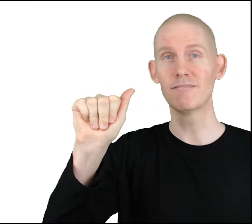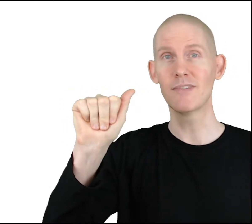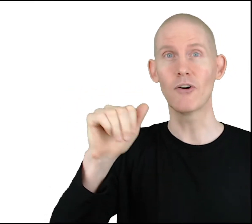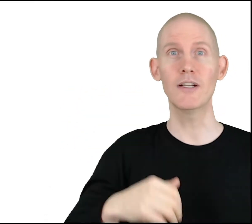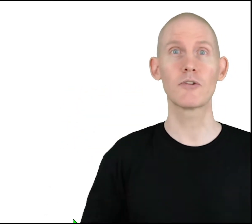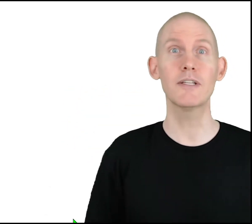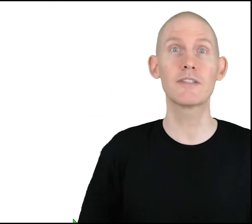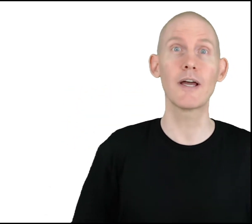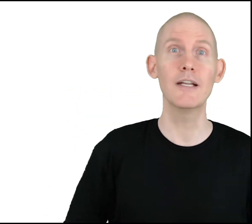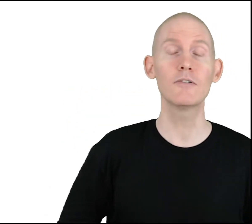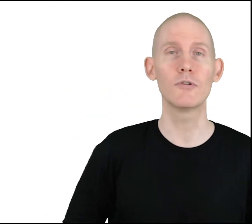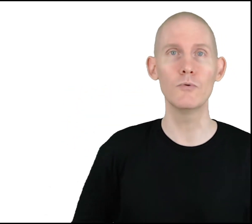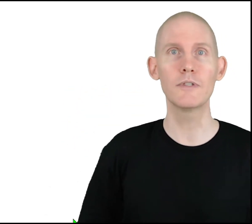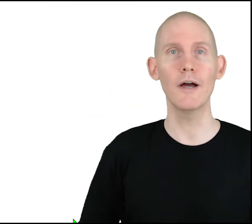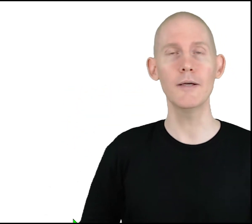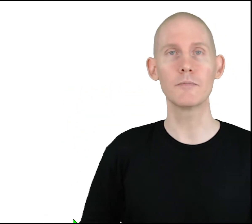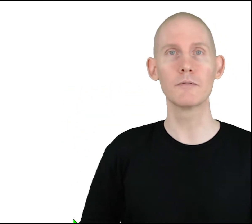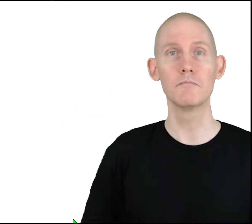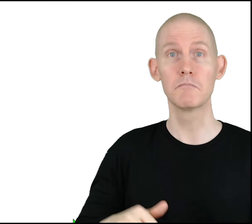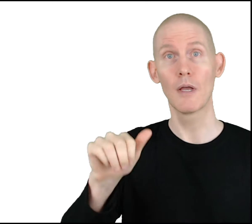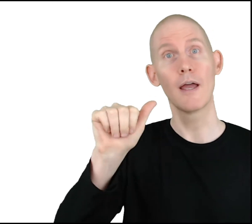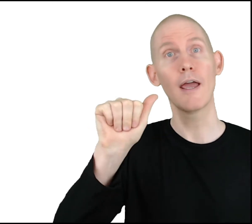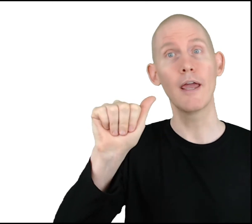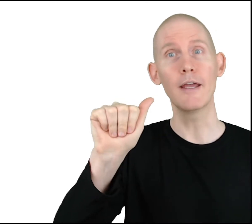right, so let's sign it 2 times. A,